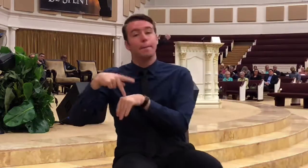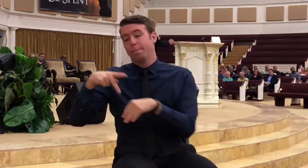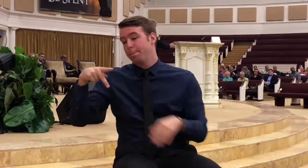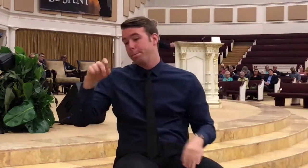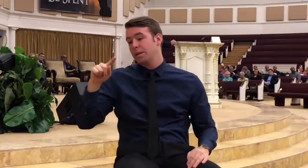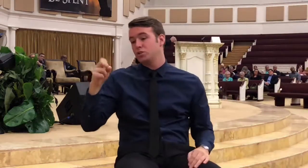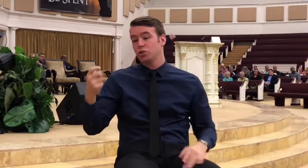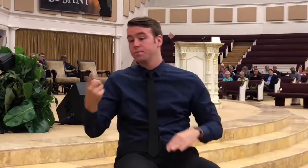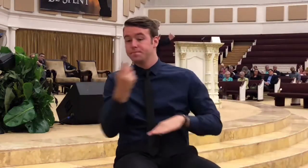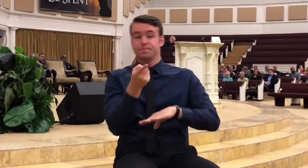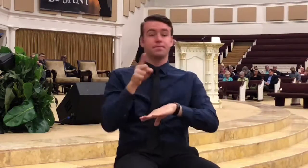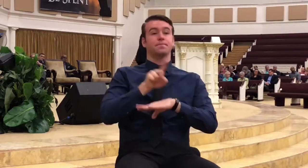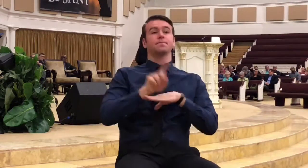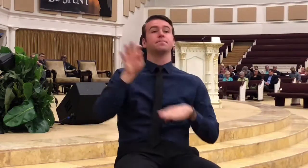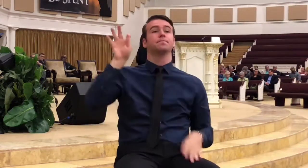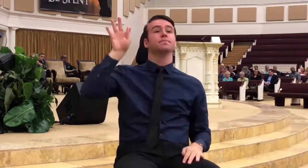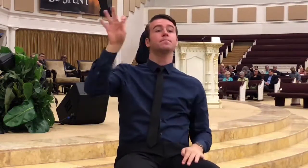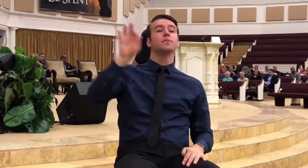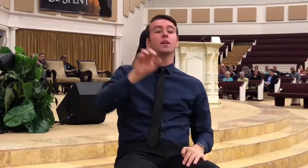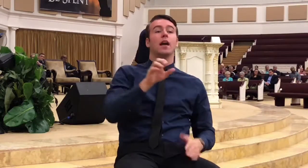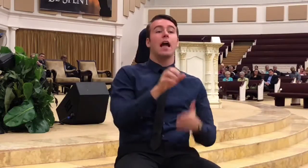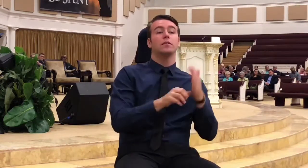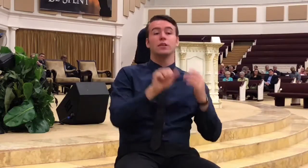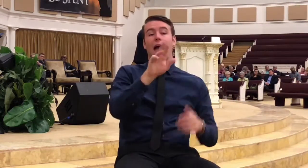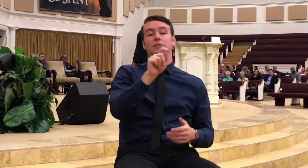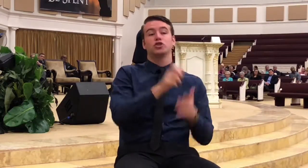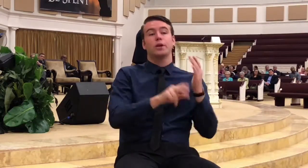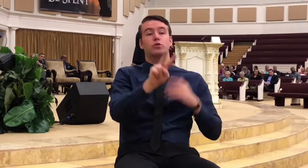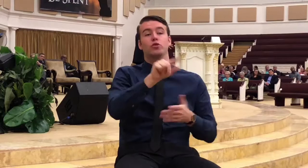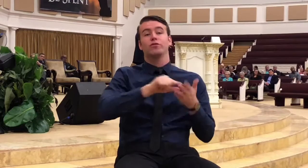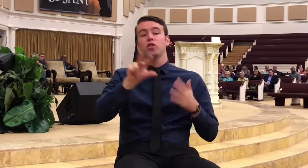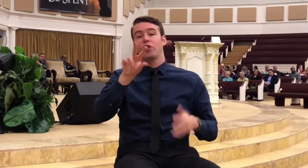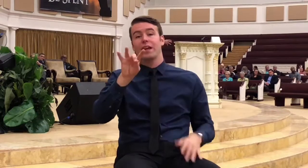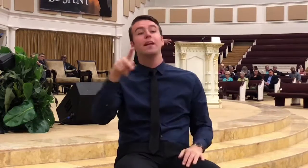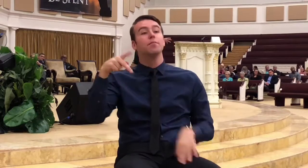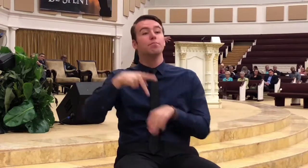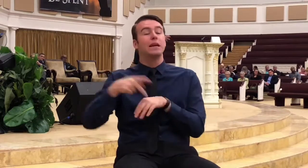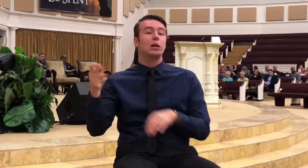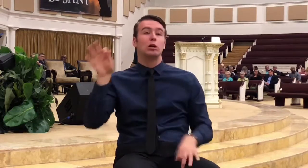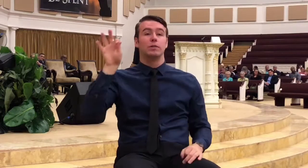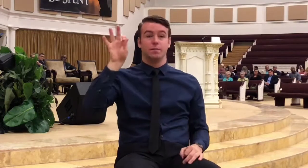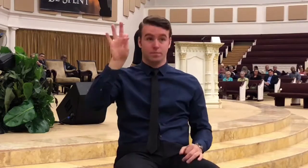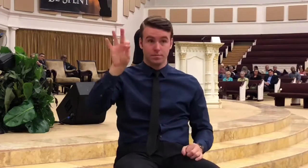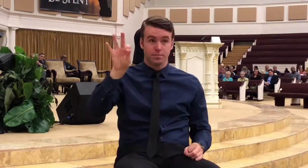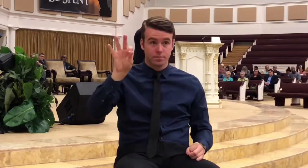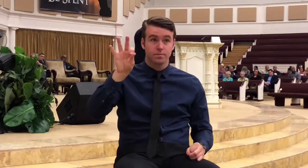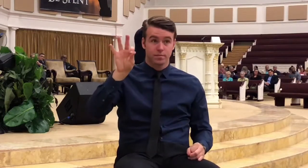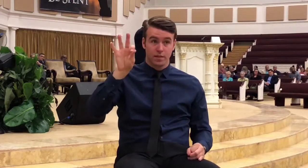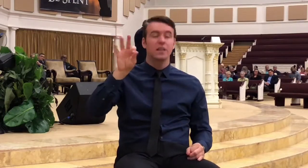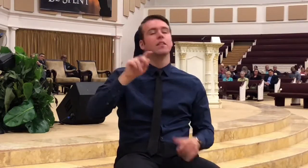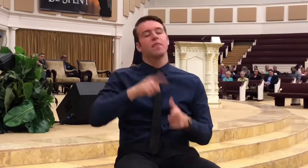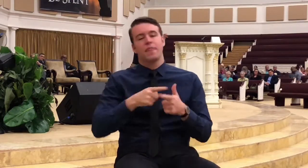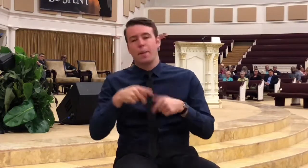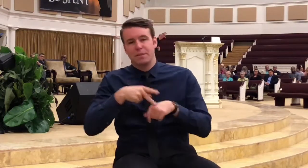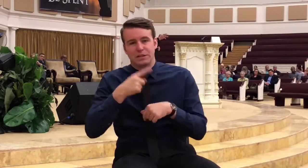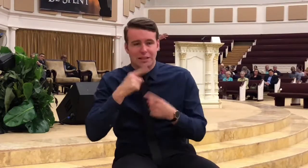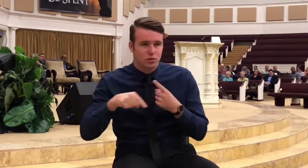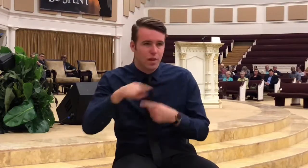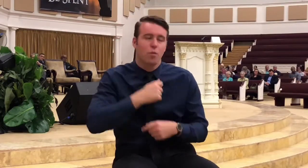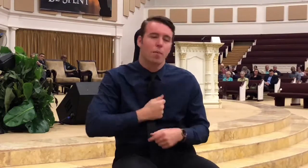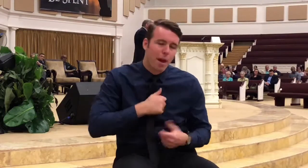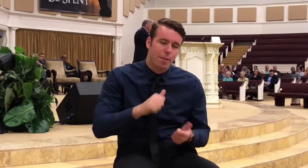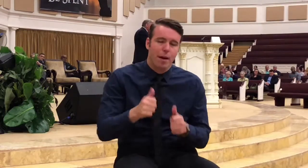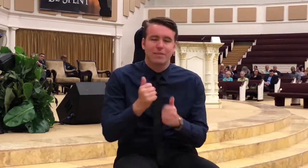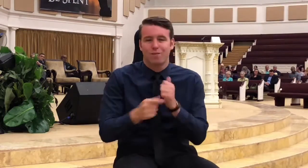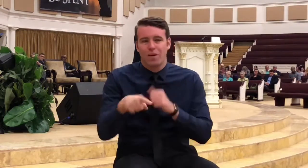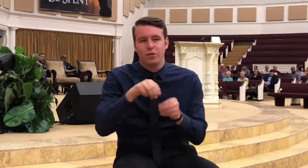he preached Acts 2:38. And then Peter said unto them, repent and be